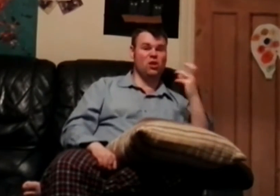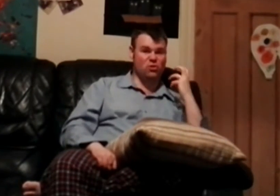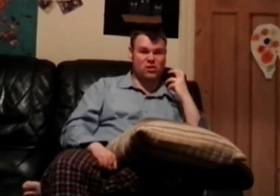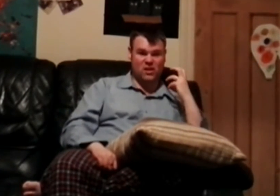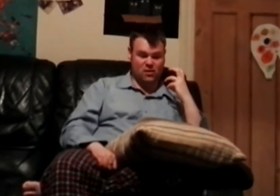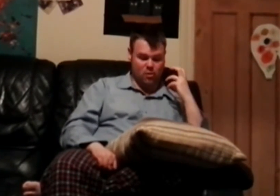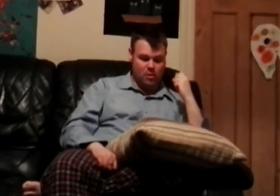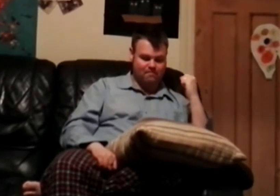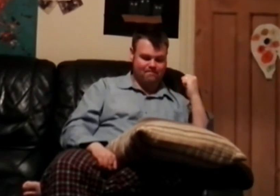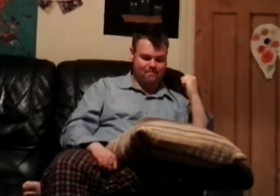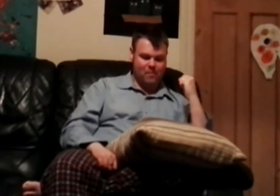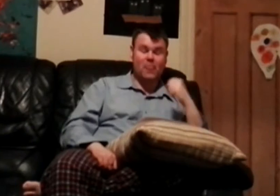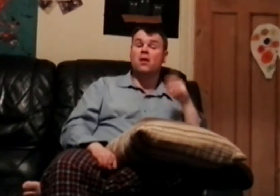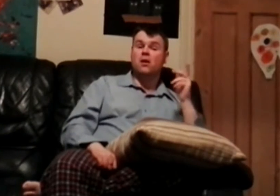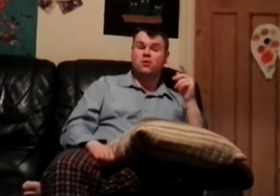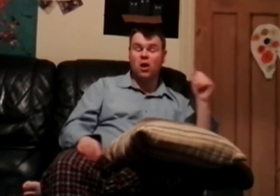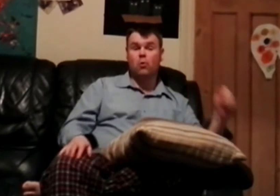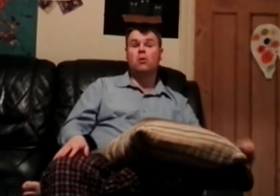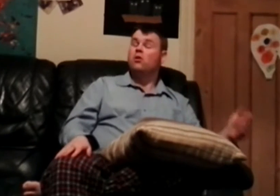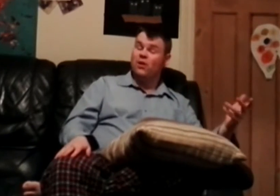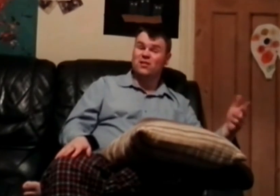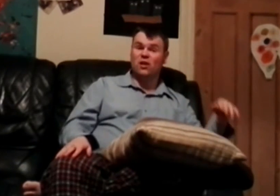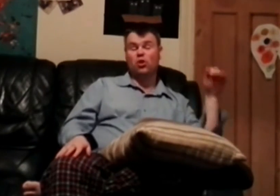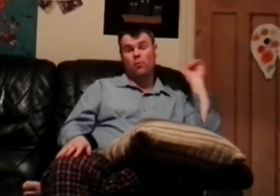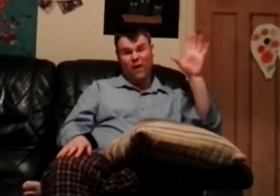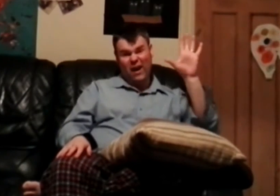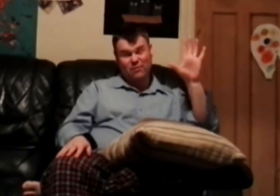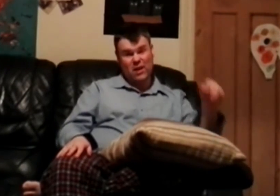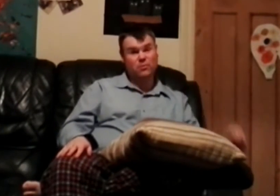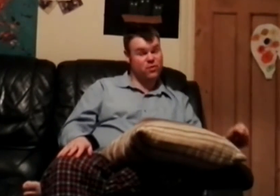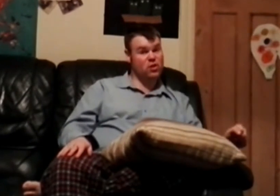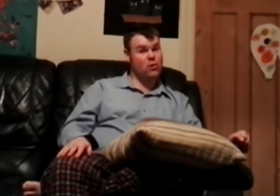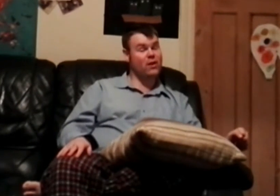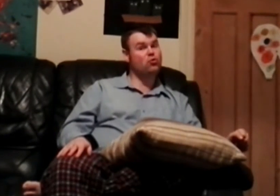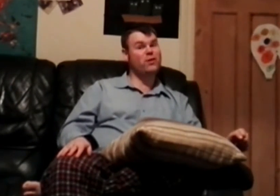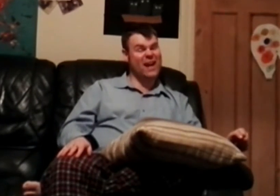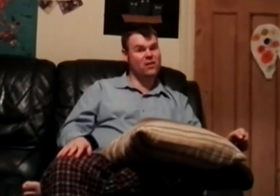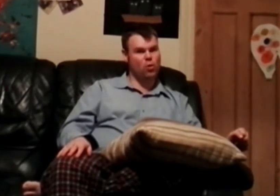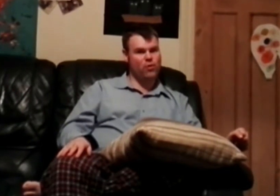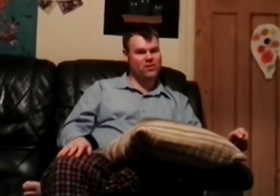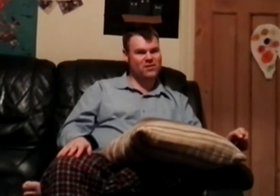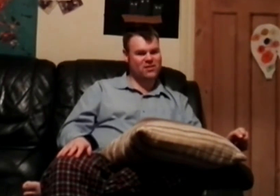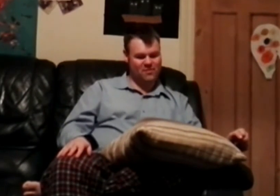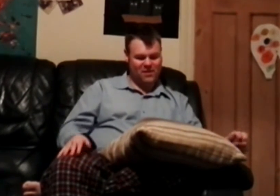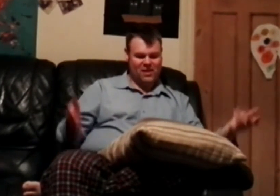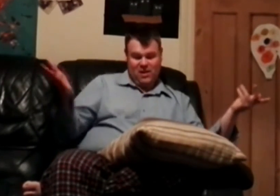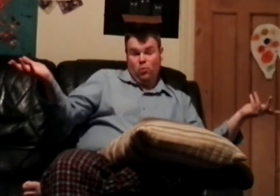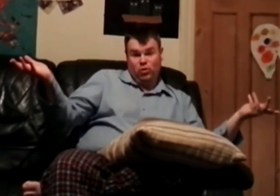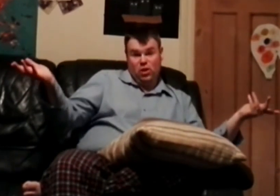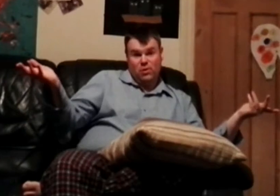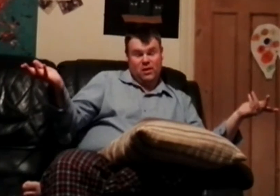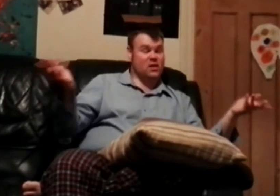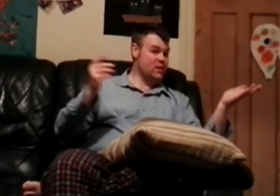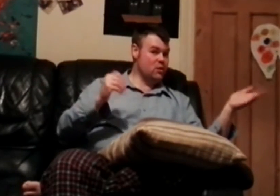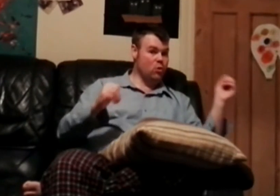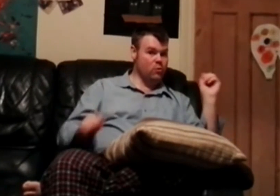glue your teeth up. So, that's our top 5 names for the new Android N operating system. What do you think? Is there one that